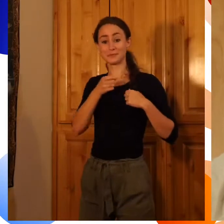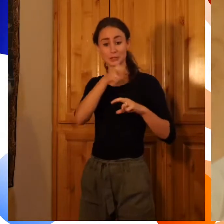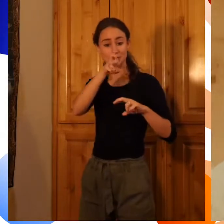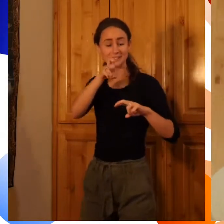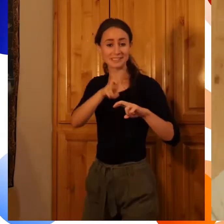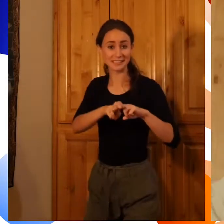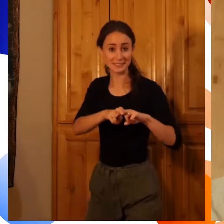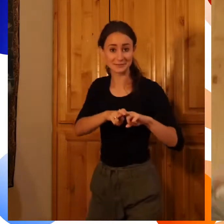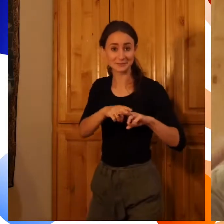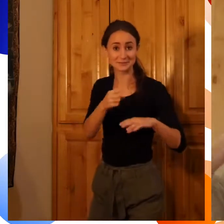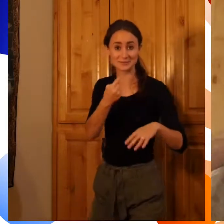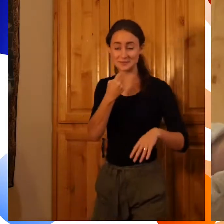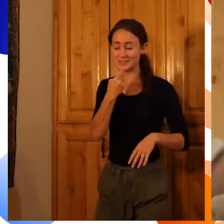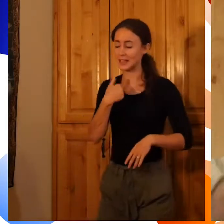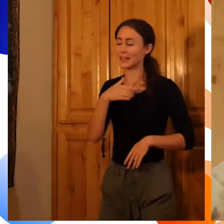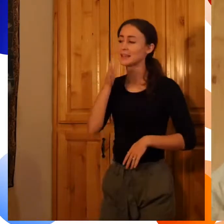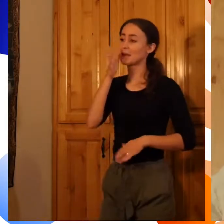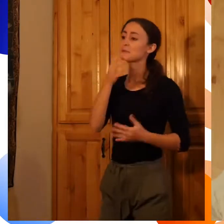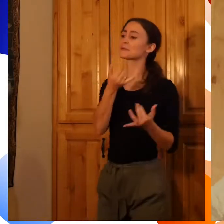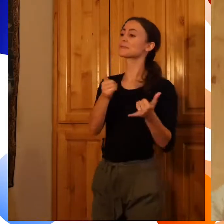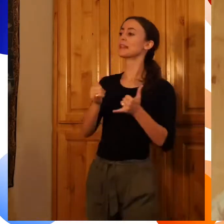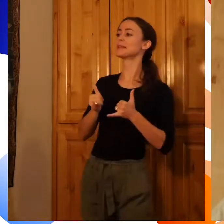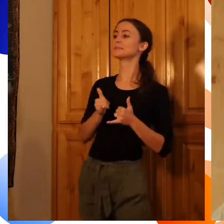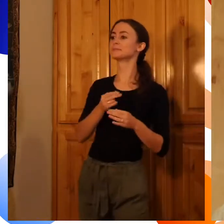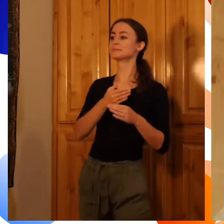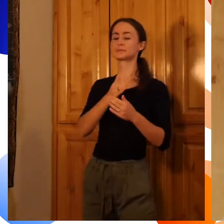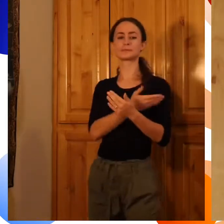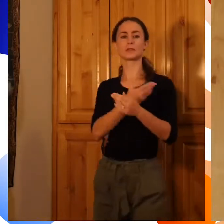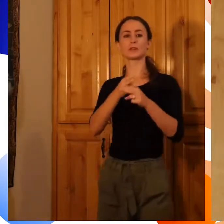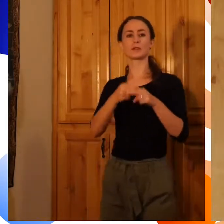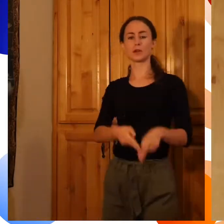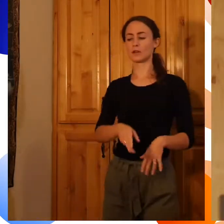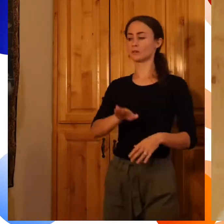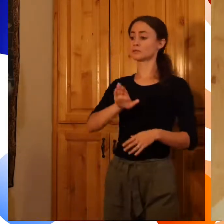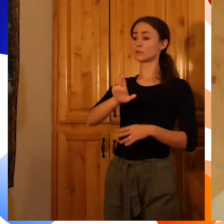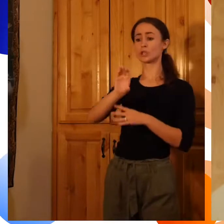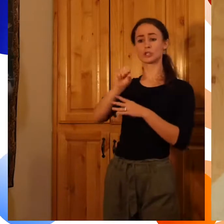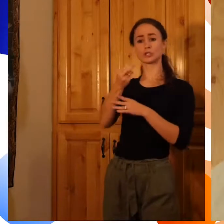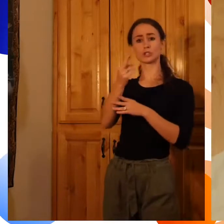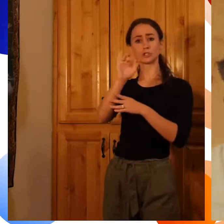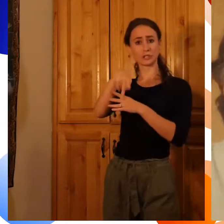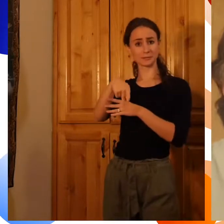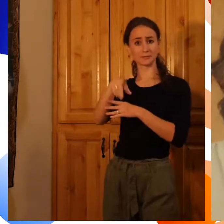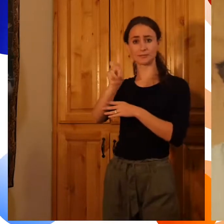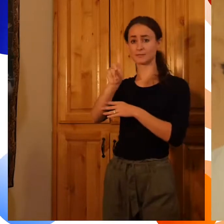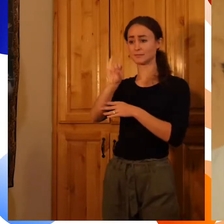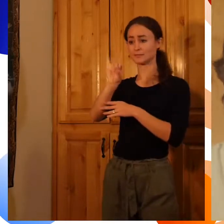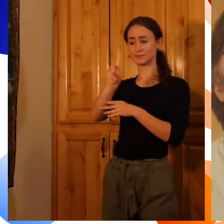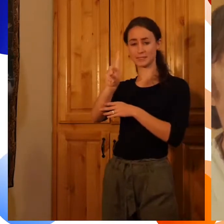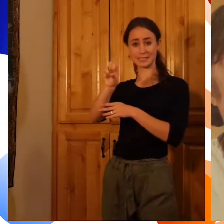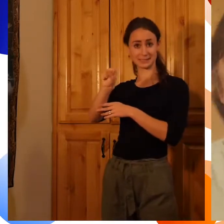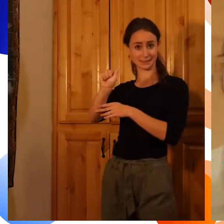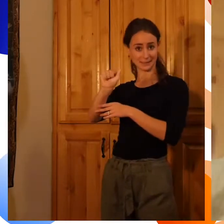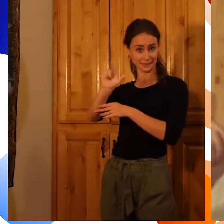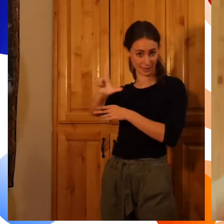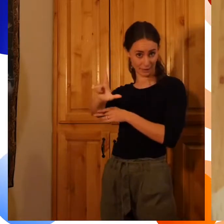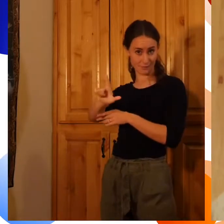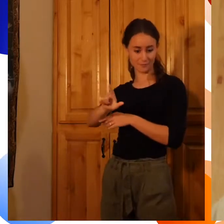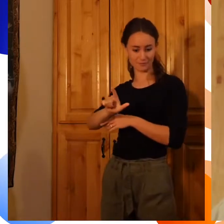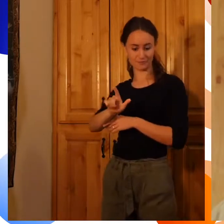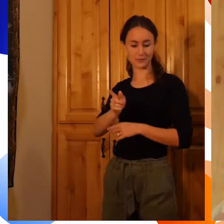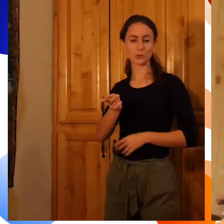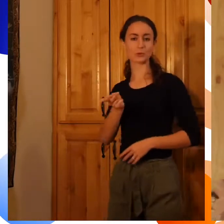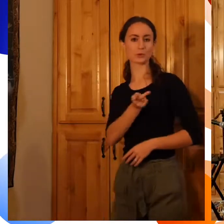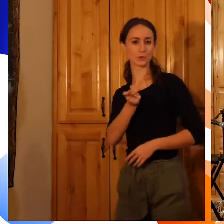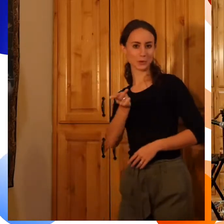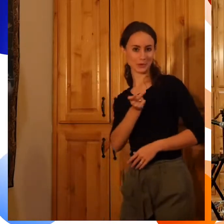called, Our Ship Did Sail," just as Donald came over and stood beside her to play along with her, for he dearly